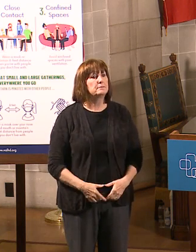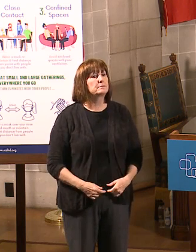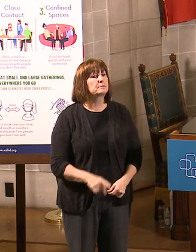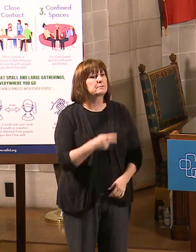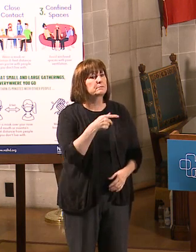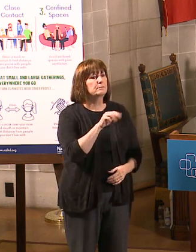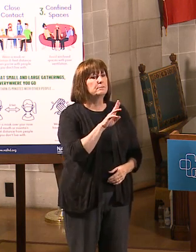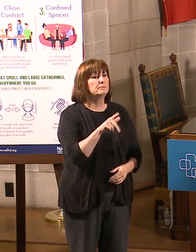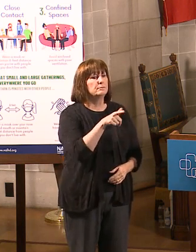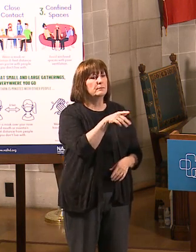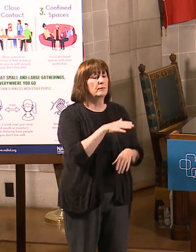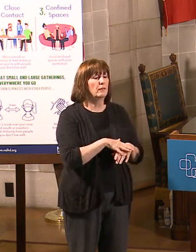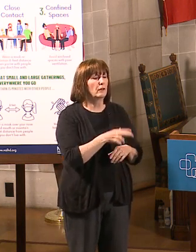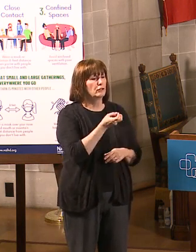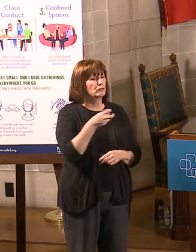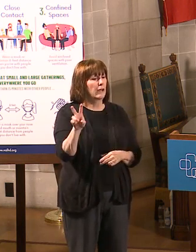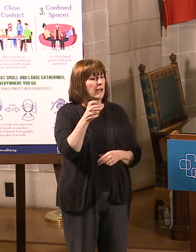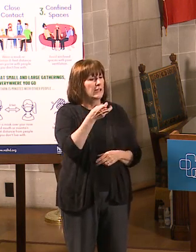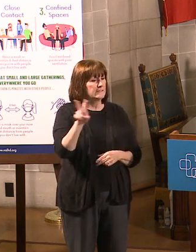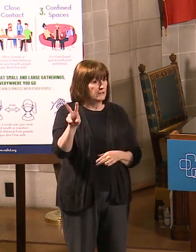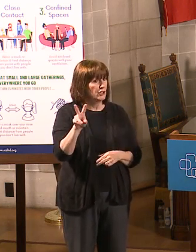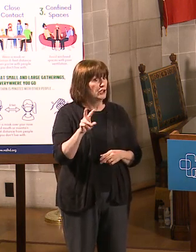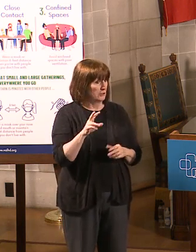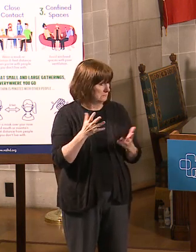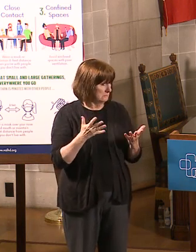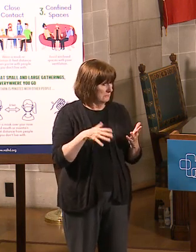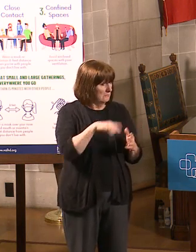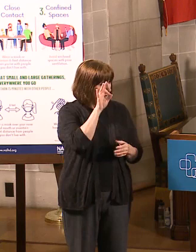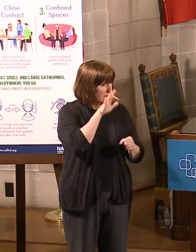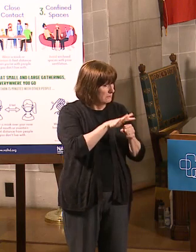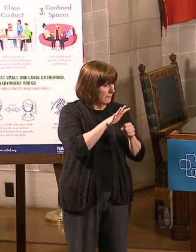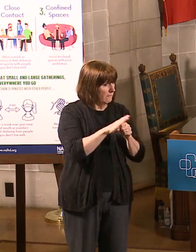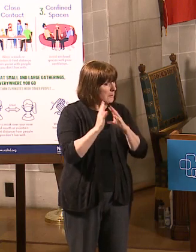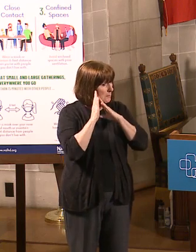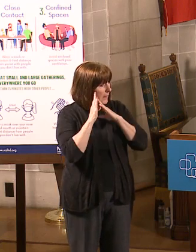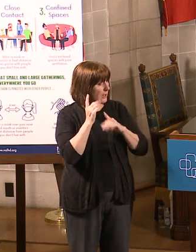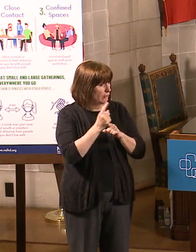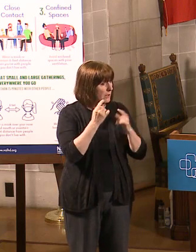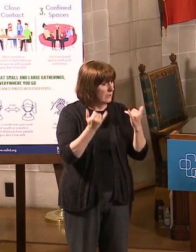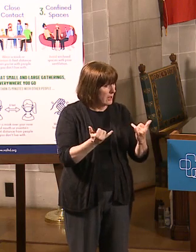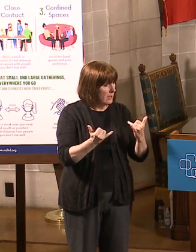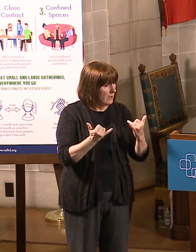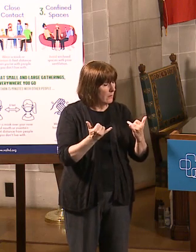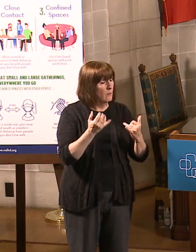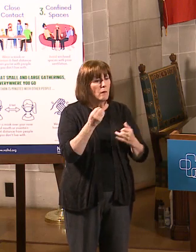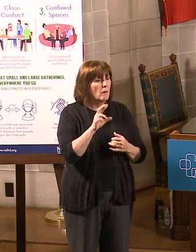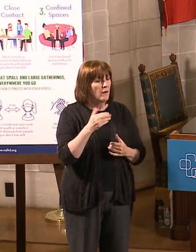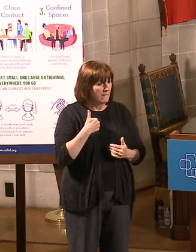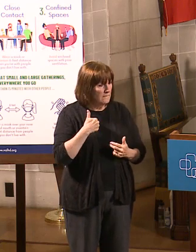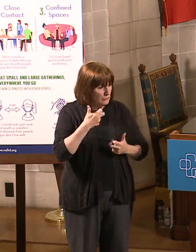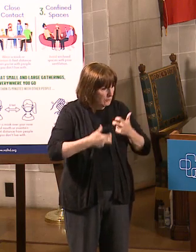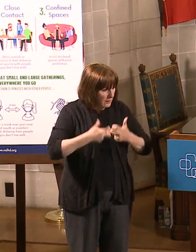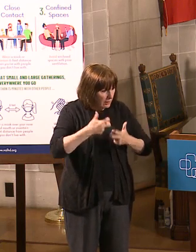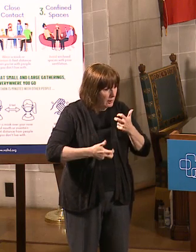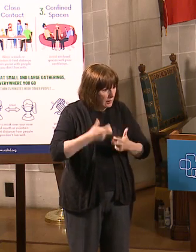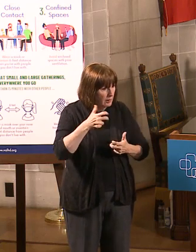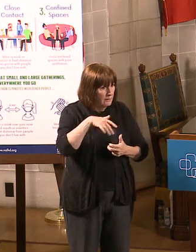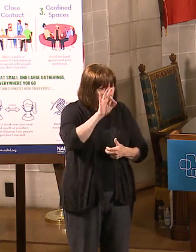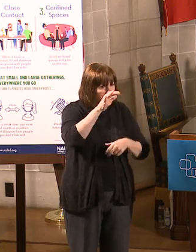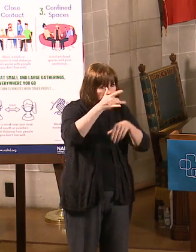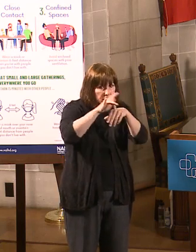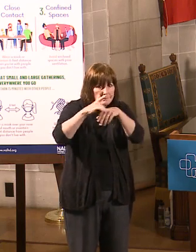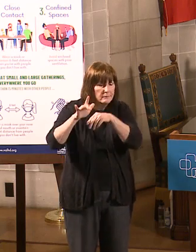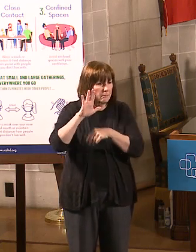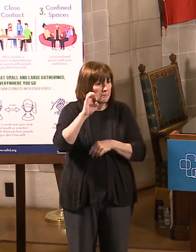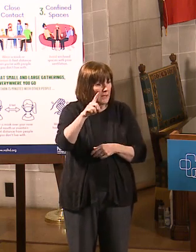Paul? On these transfers, is it clear they're finding enough beds right now, or are they having any trouble finding a